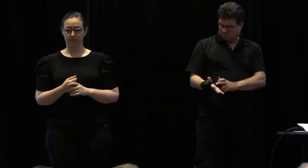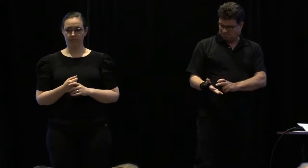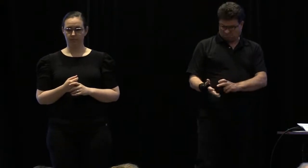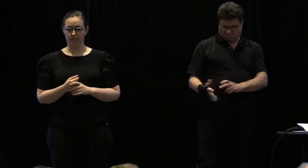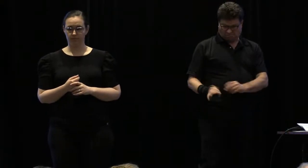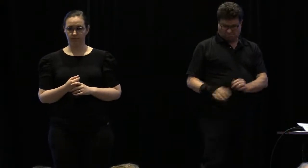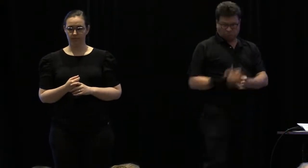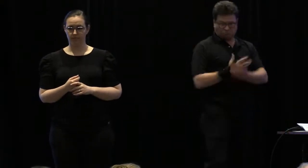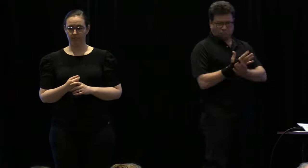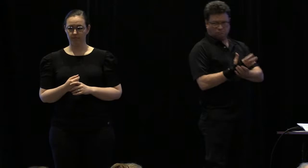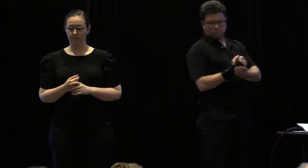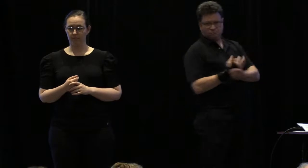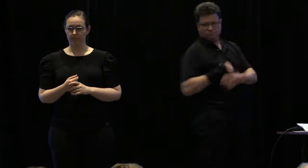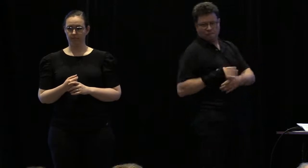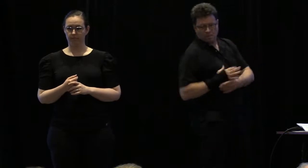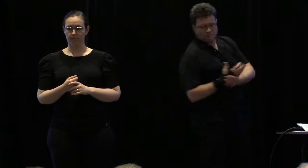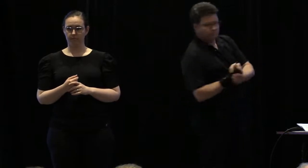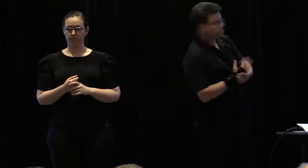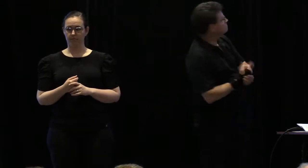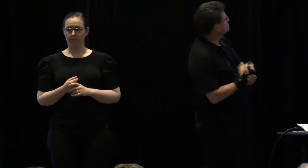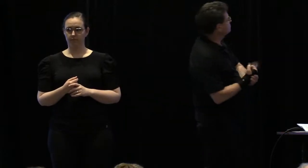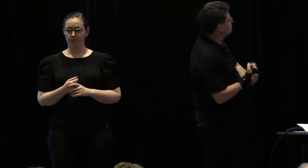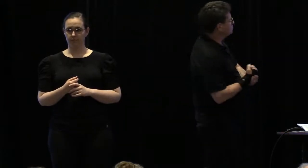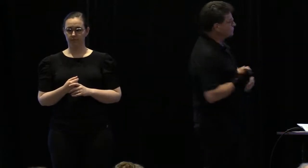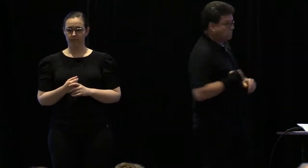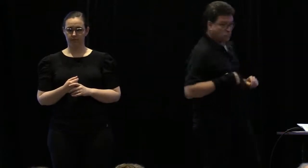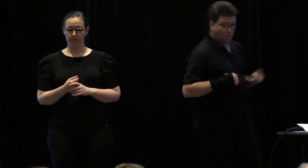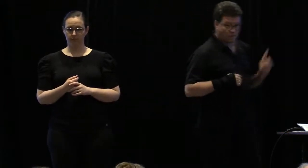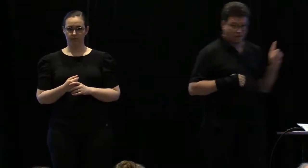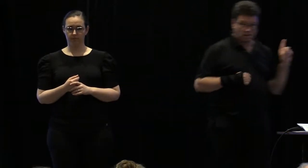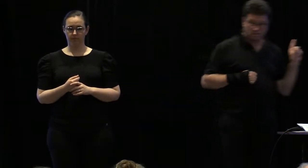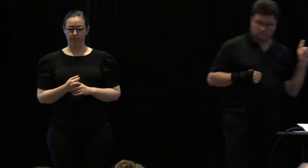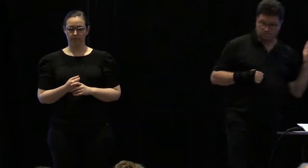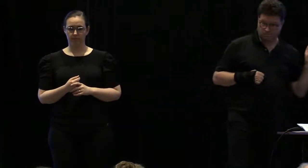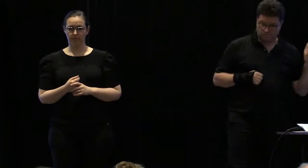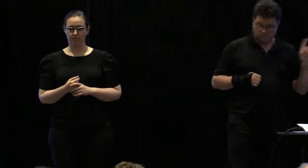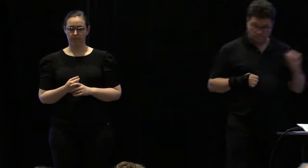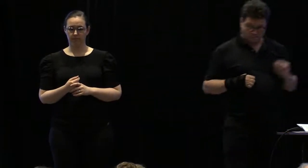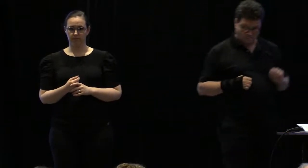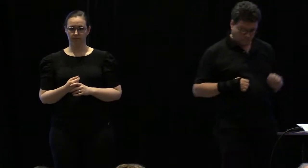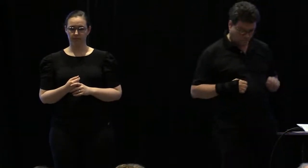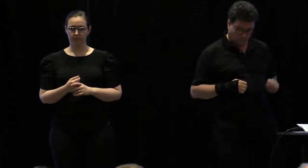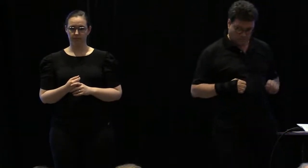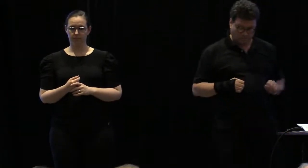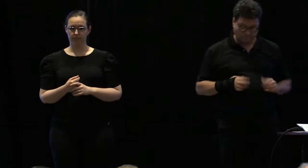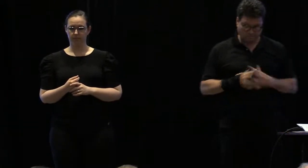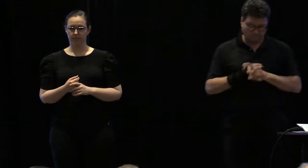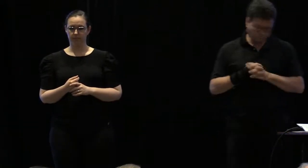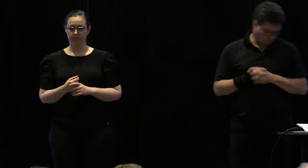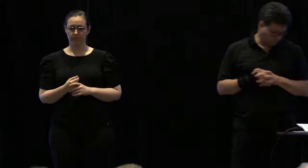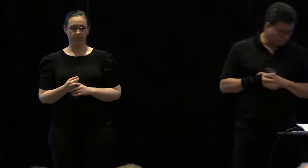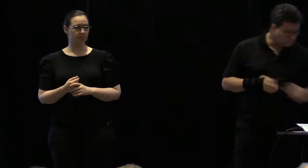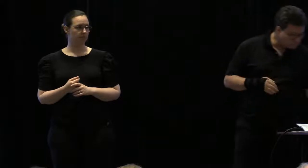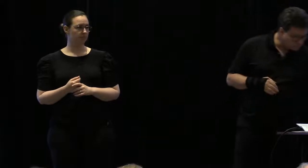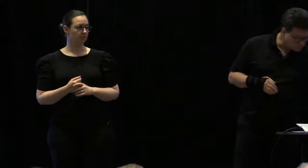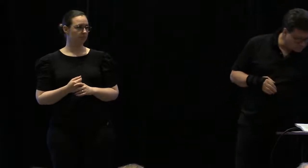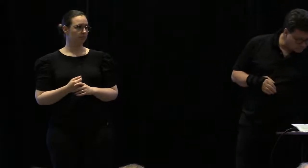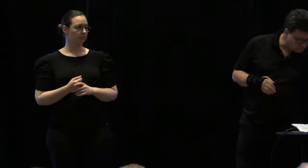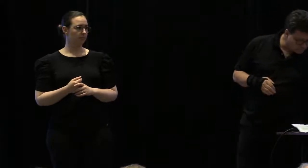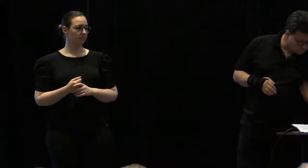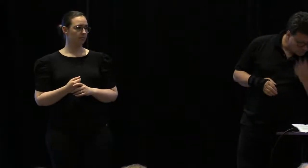Columbia. You broke many deaf, deafblind, and hard of hearing accessibility barriers."